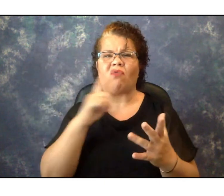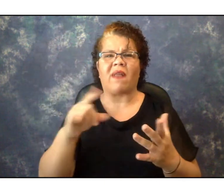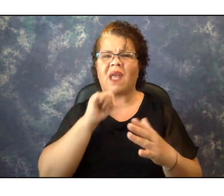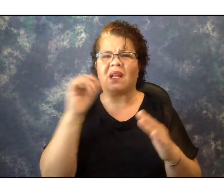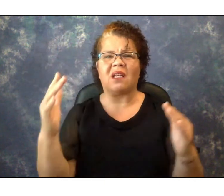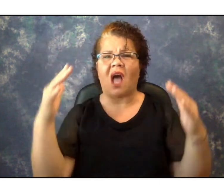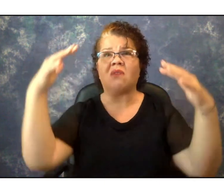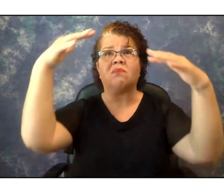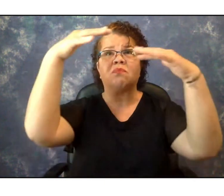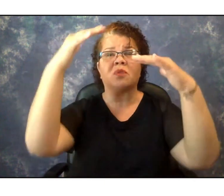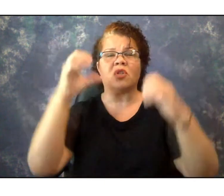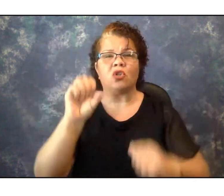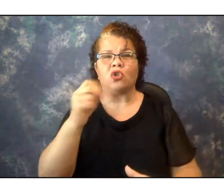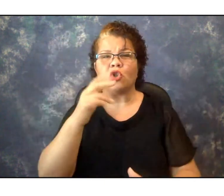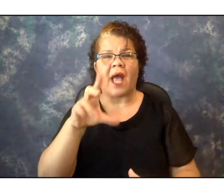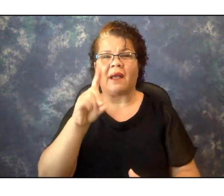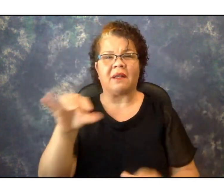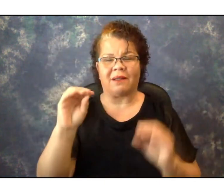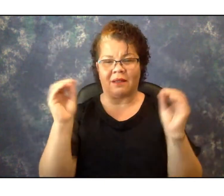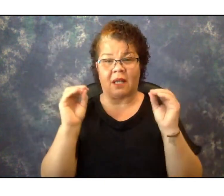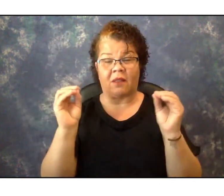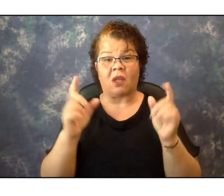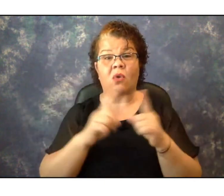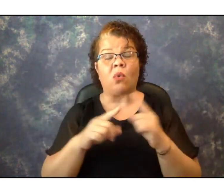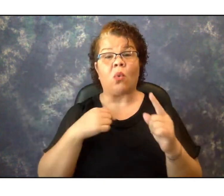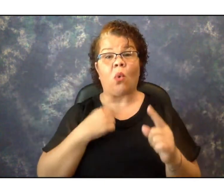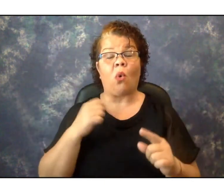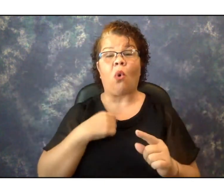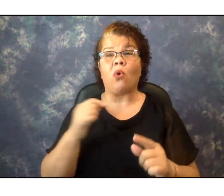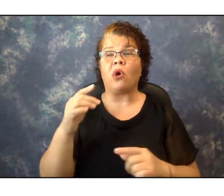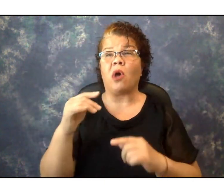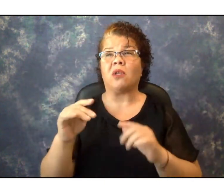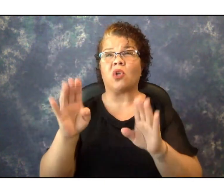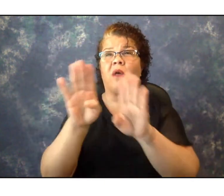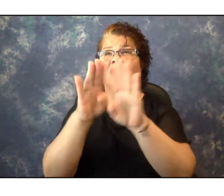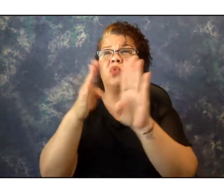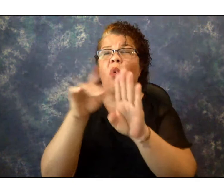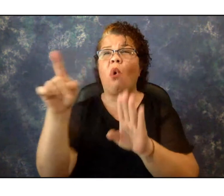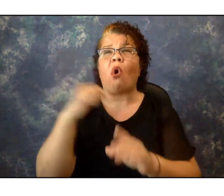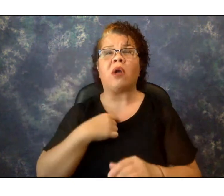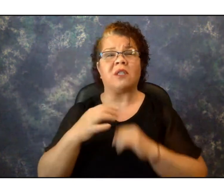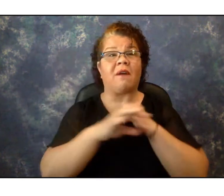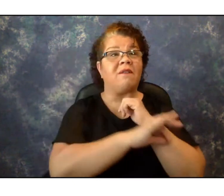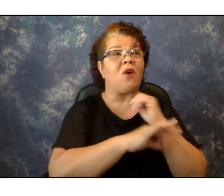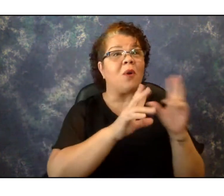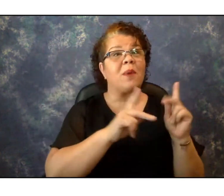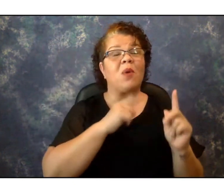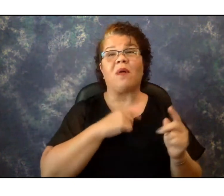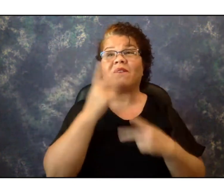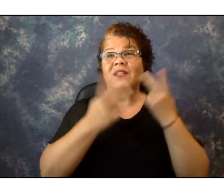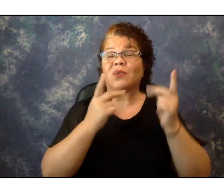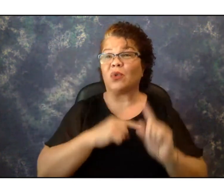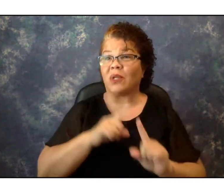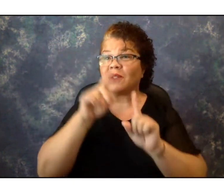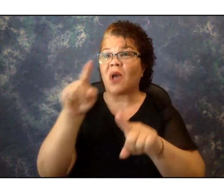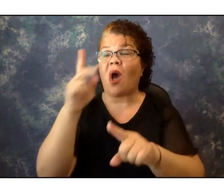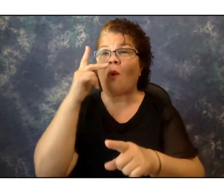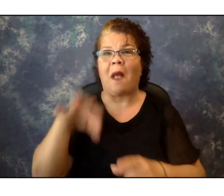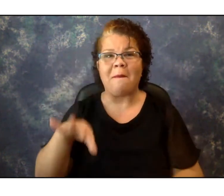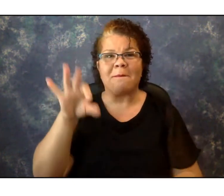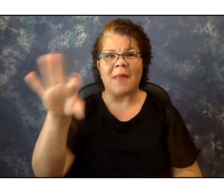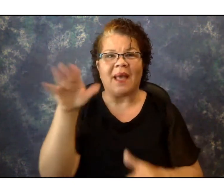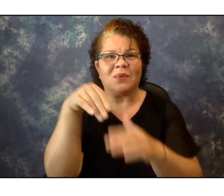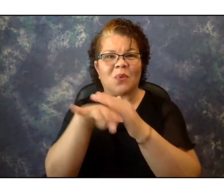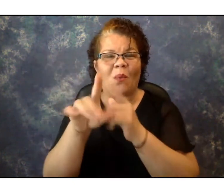whose crescent door foreign tourists pay extra for. Cotton planted in strict rows